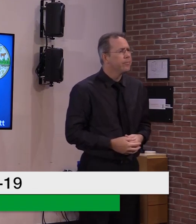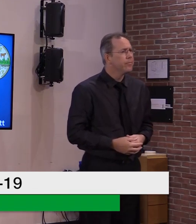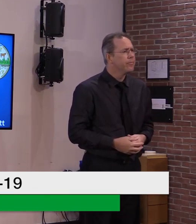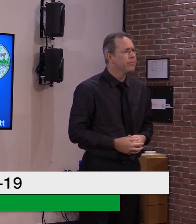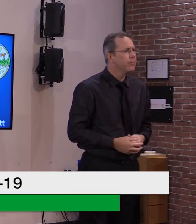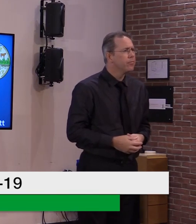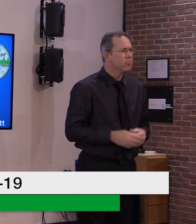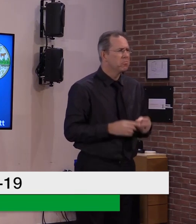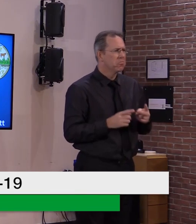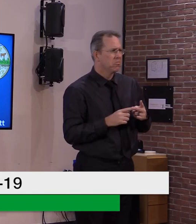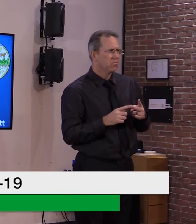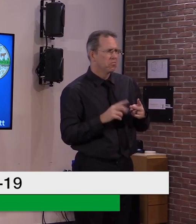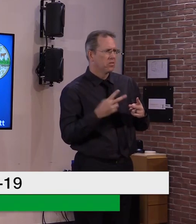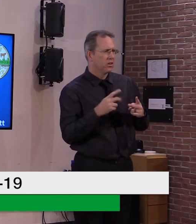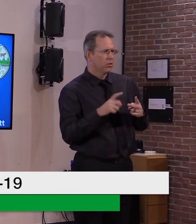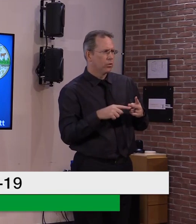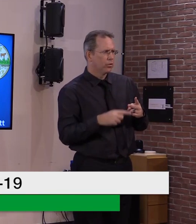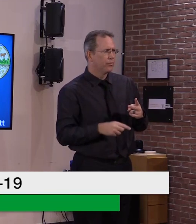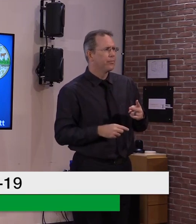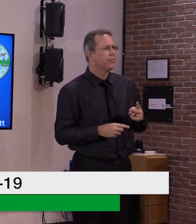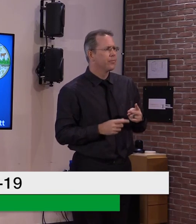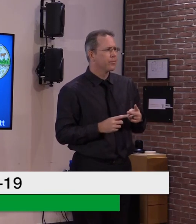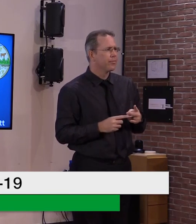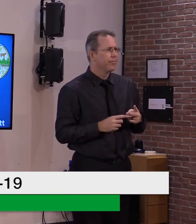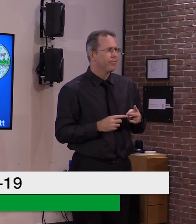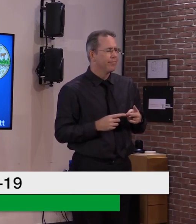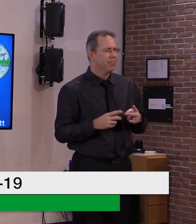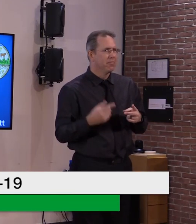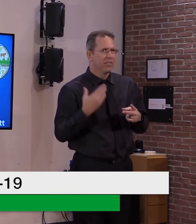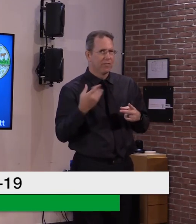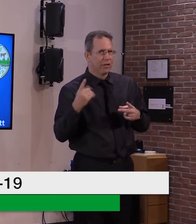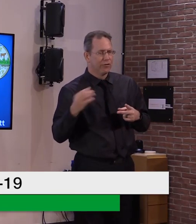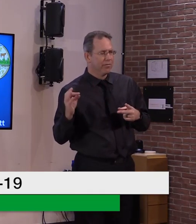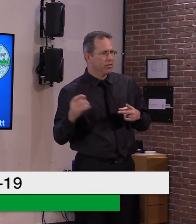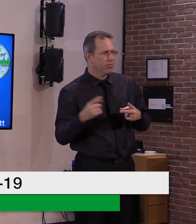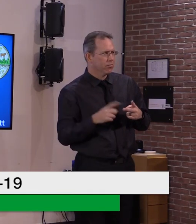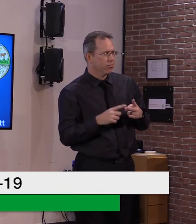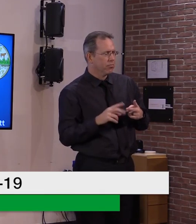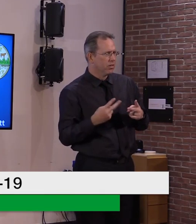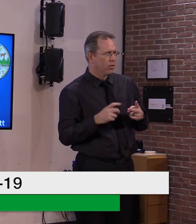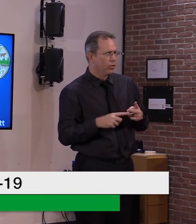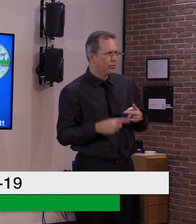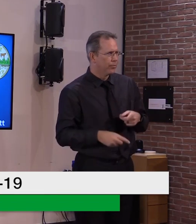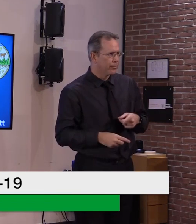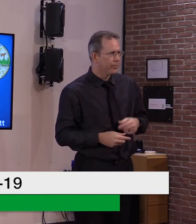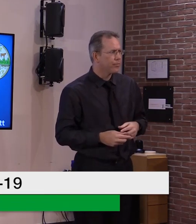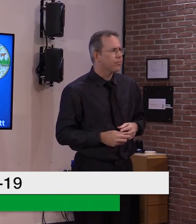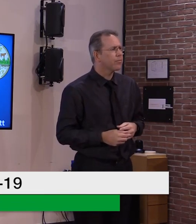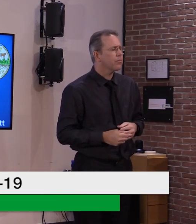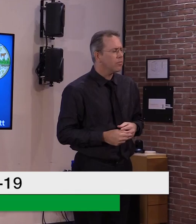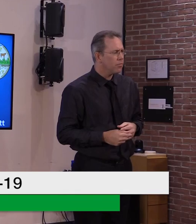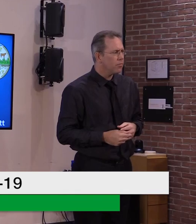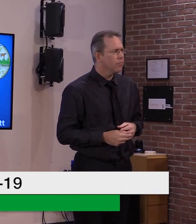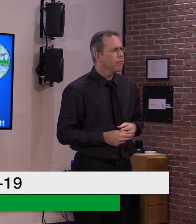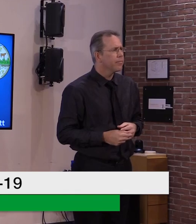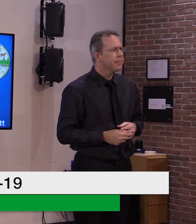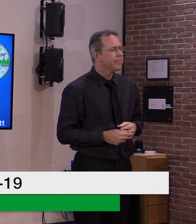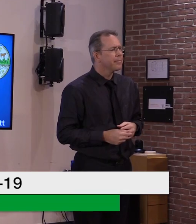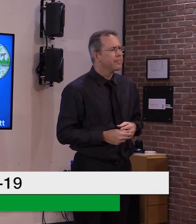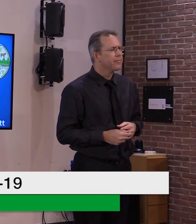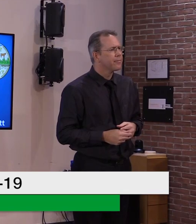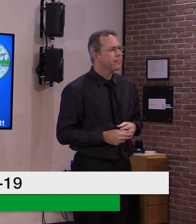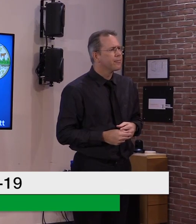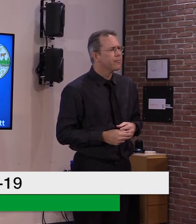thank you governor i hope we give the same answer uh but the answer your question sean is that you know the program was designed um you know